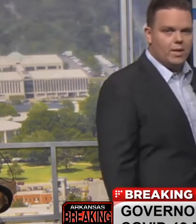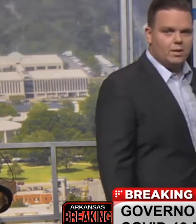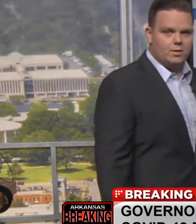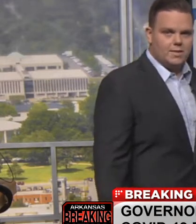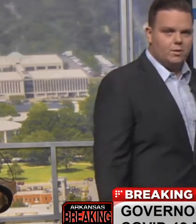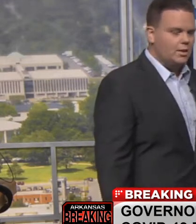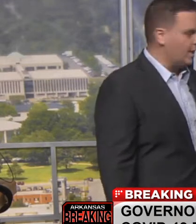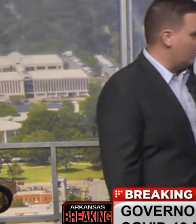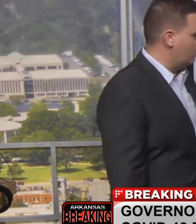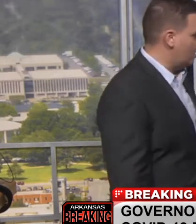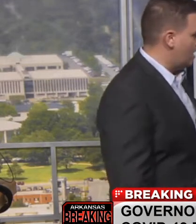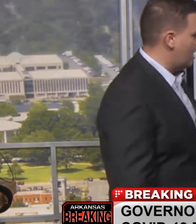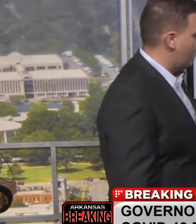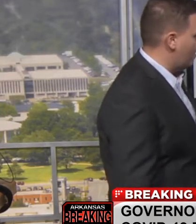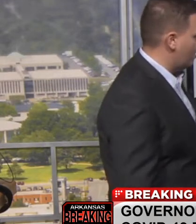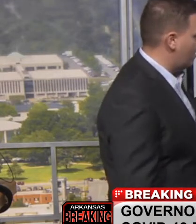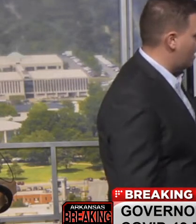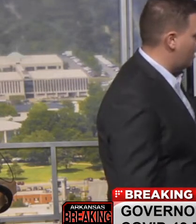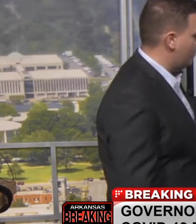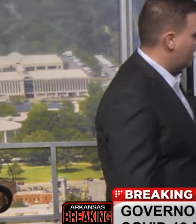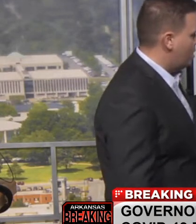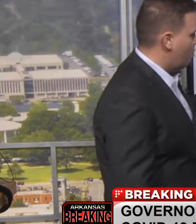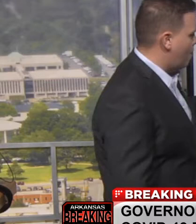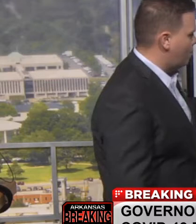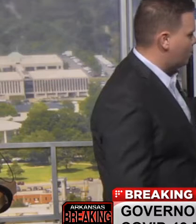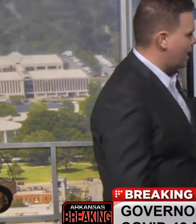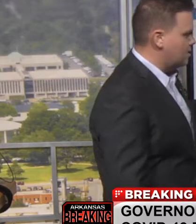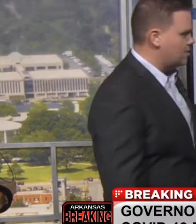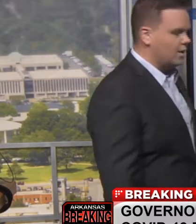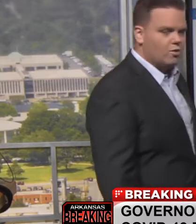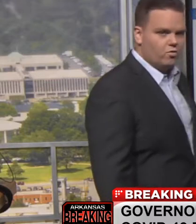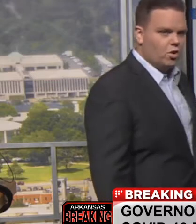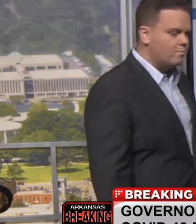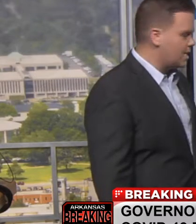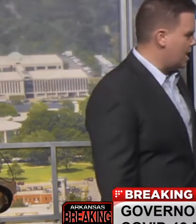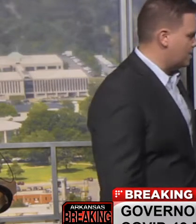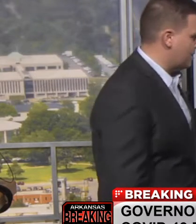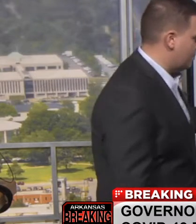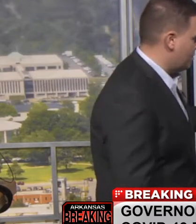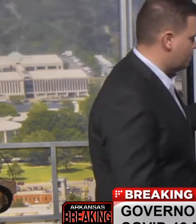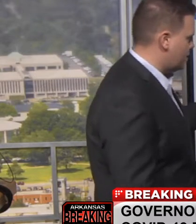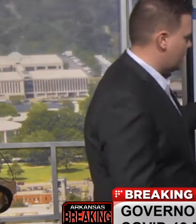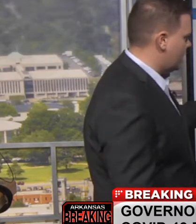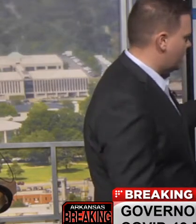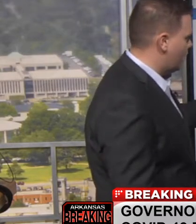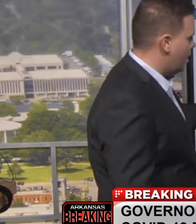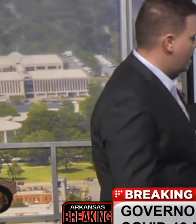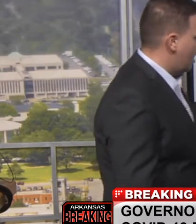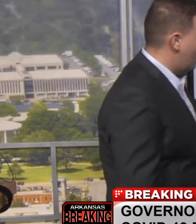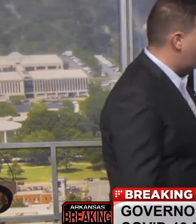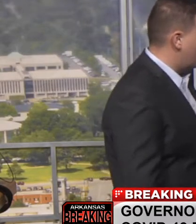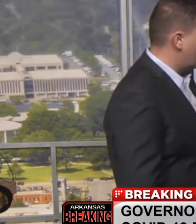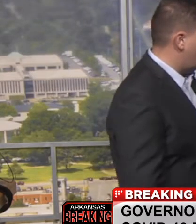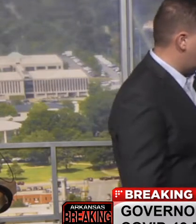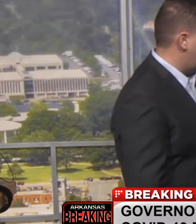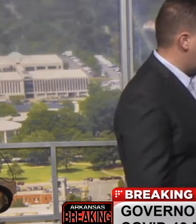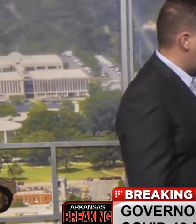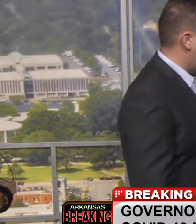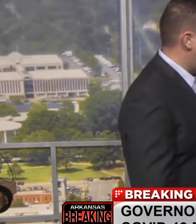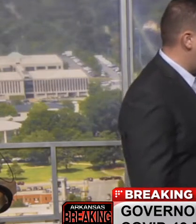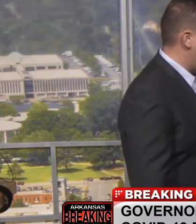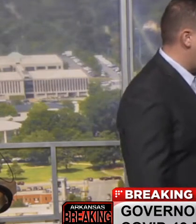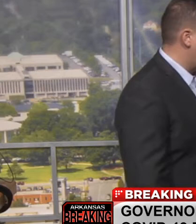been doing a little differently, talking about probable cases and confirmed cases. But you see here, there are a